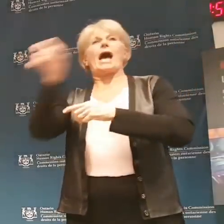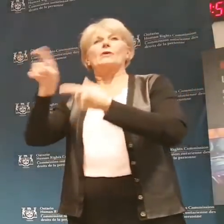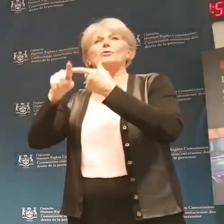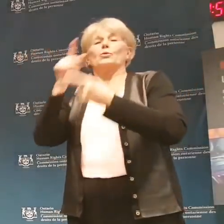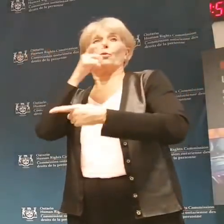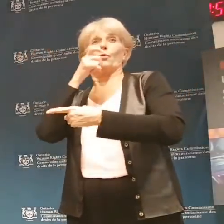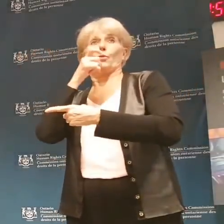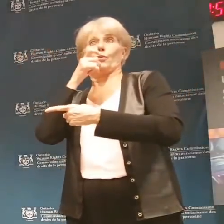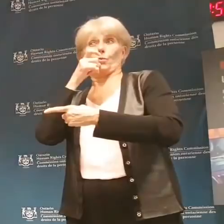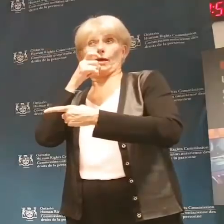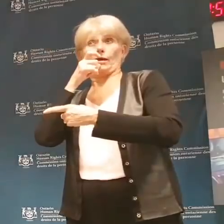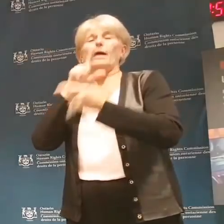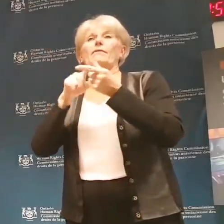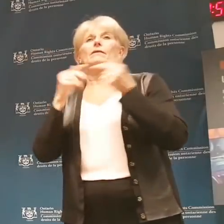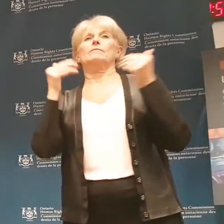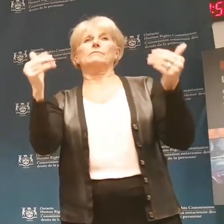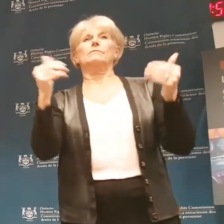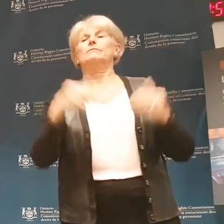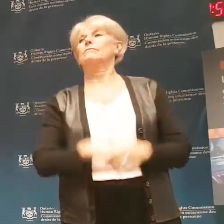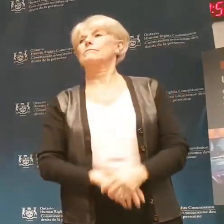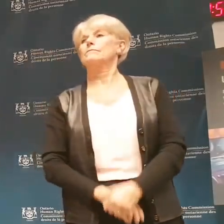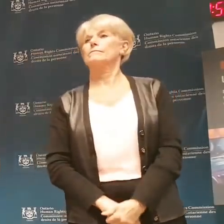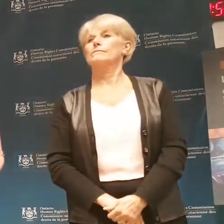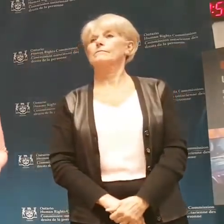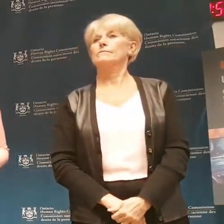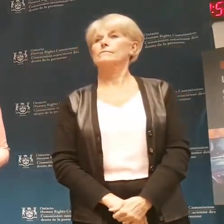to, and then you can ask it to them.